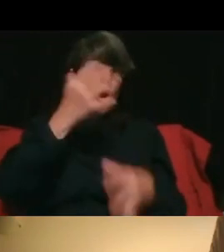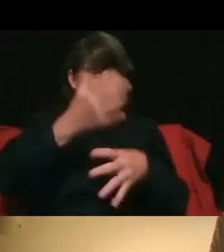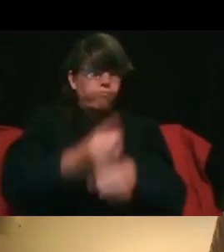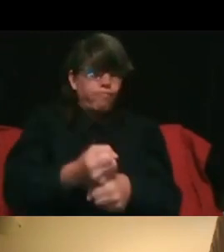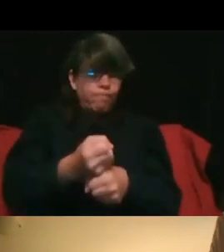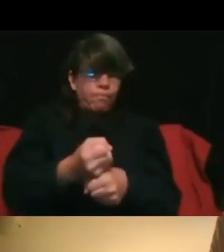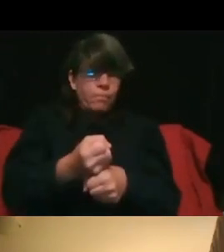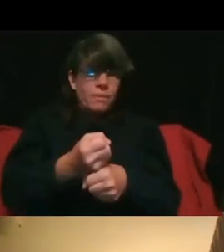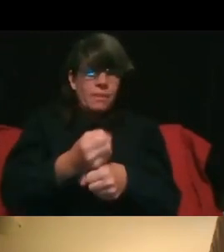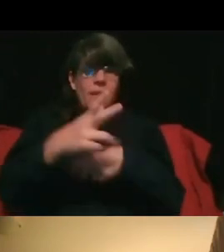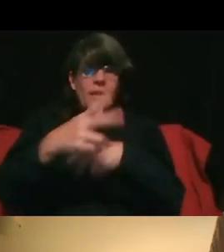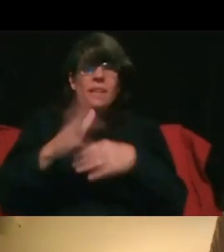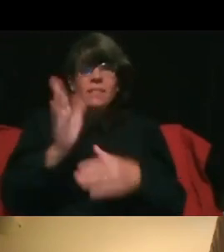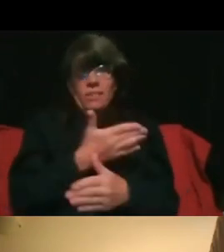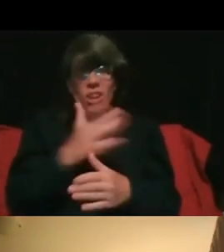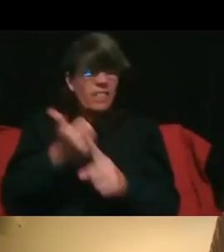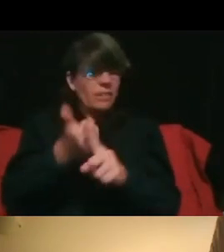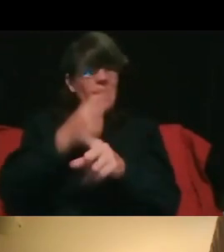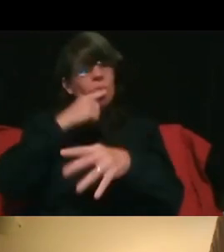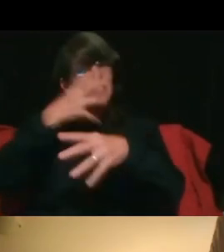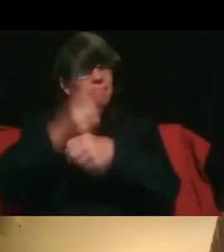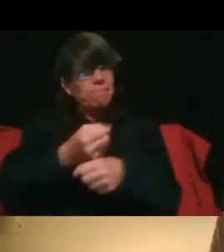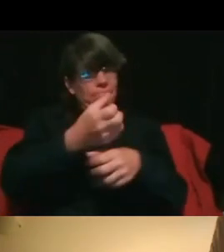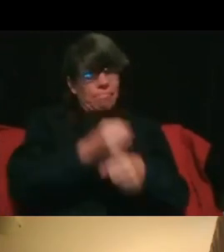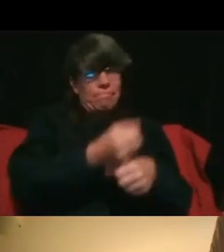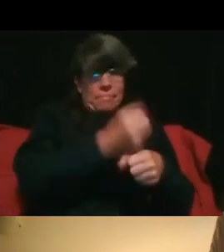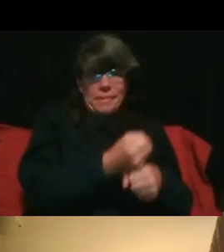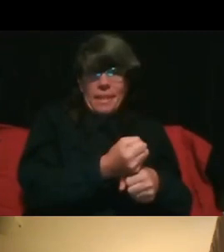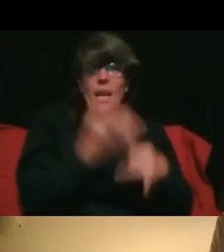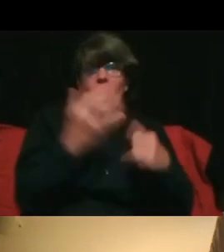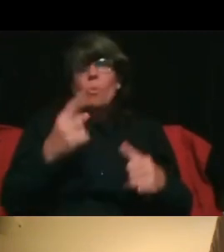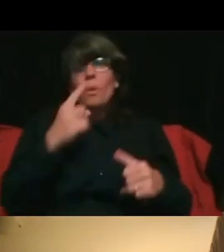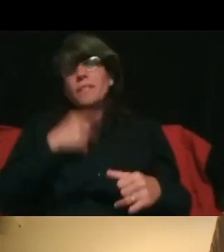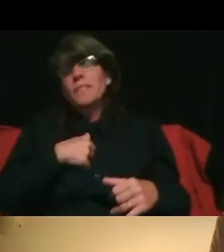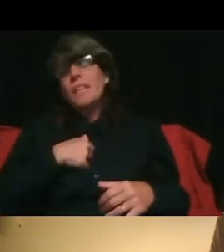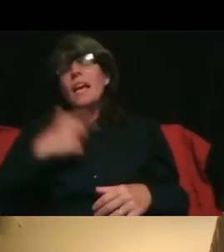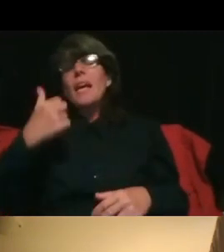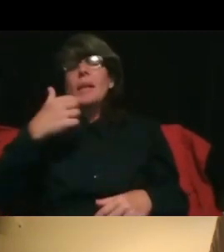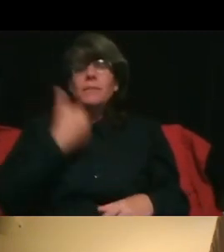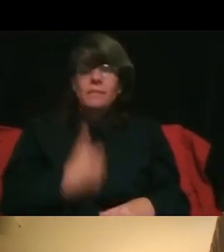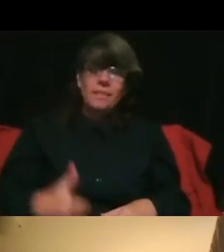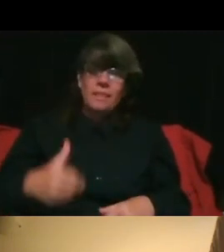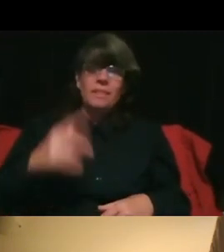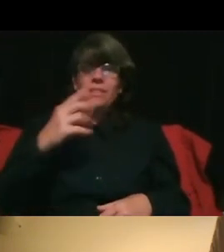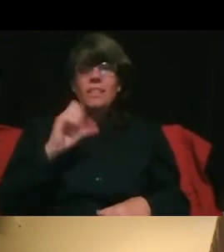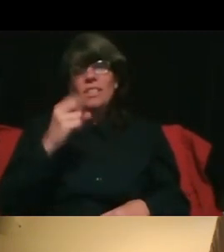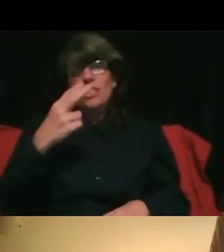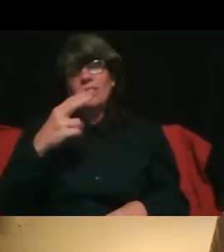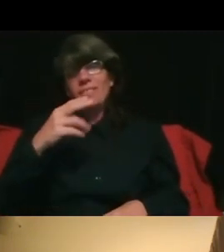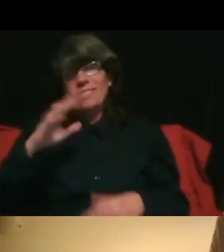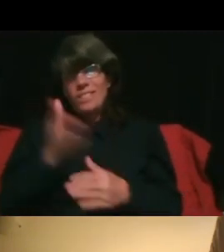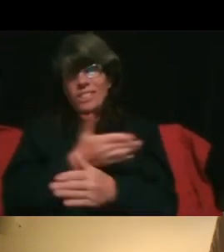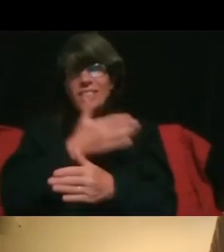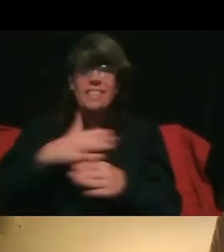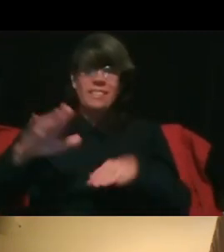version, which is just a summary of it. And we just go, Sheena Sha, Sheena Sha. And we